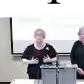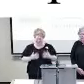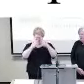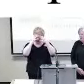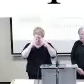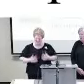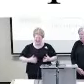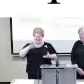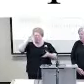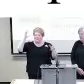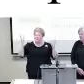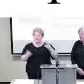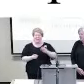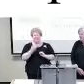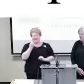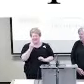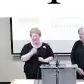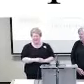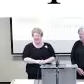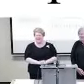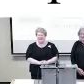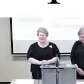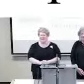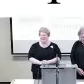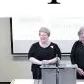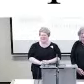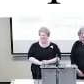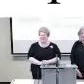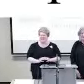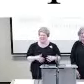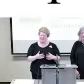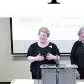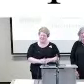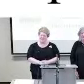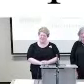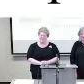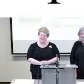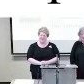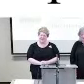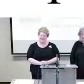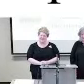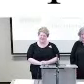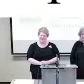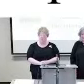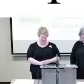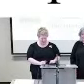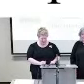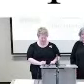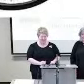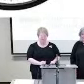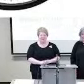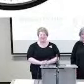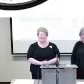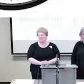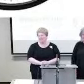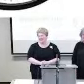whole body whole mind we're one being and how we use everything so that we can be effective so i'm going